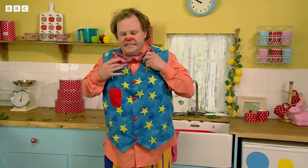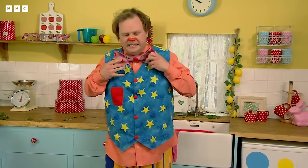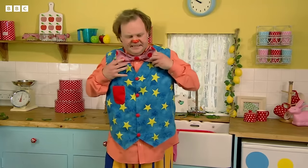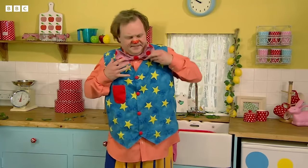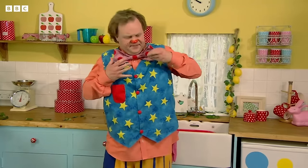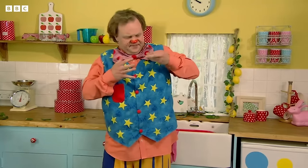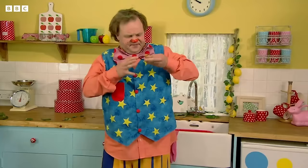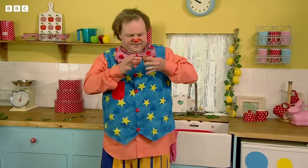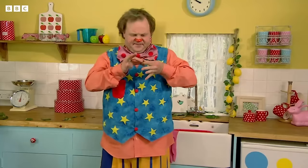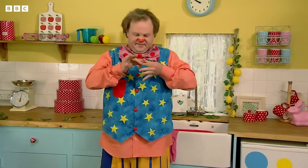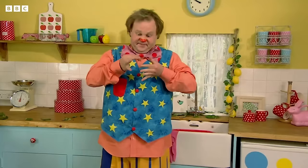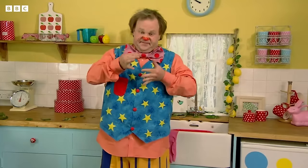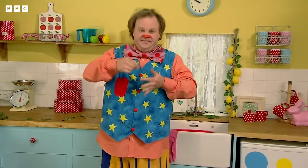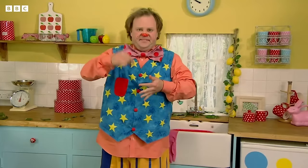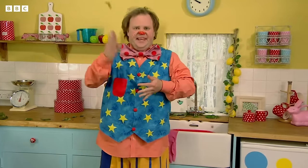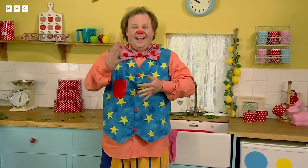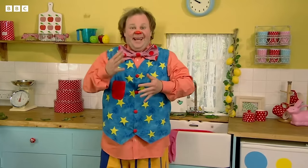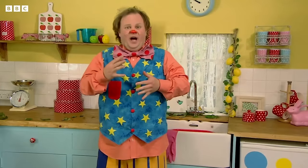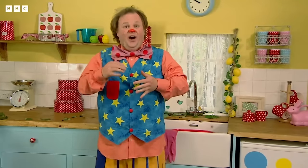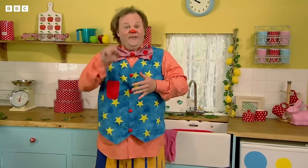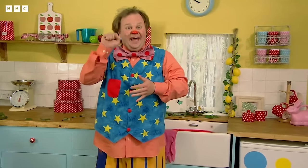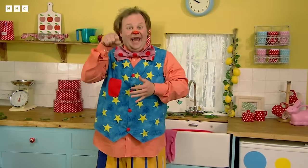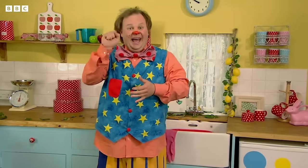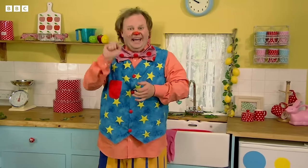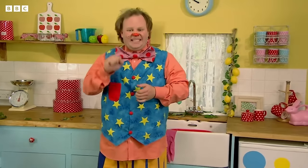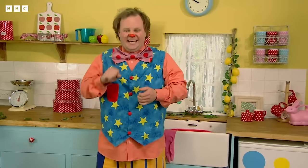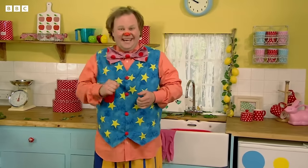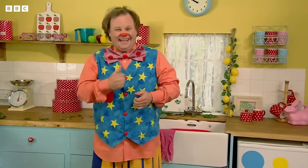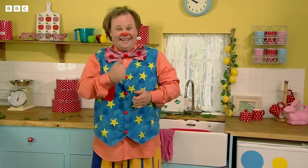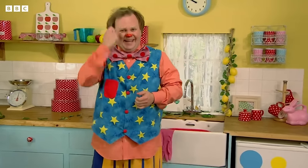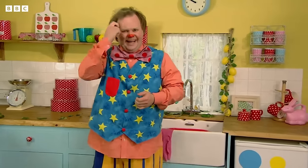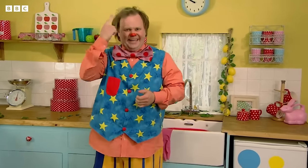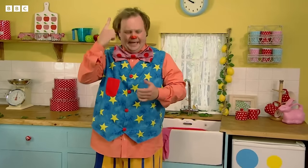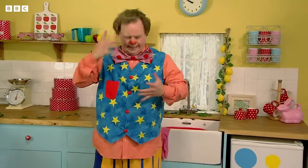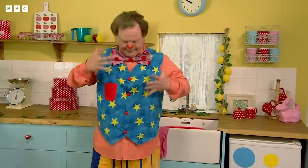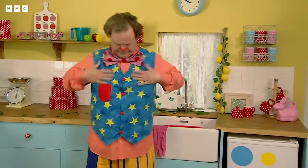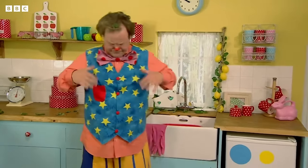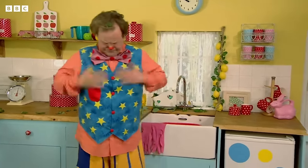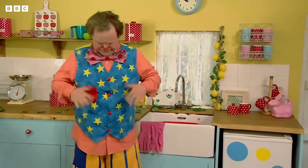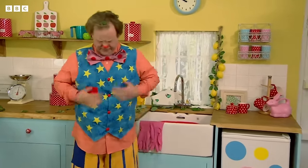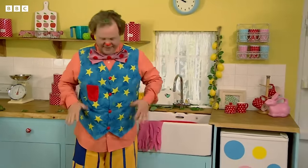for another run to warm up again. Oh, yes. Good idea.